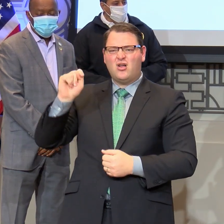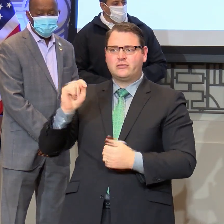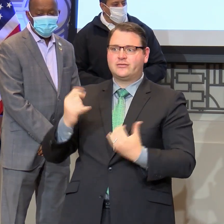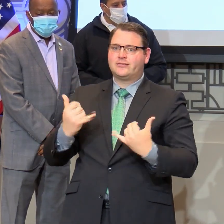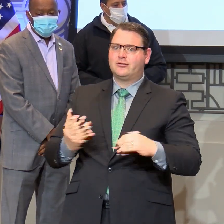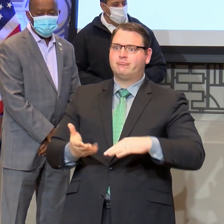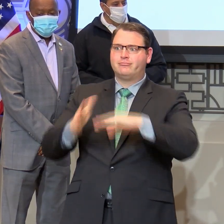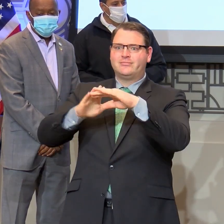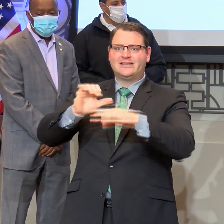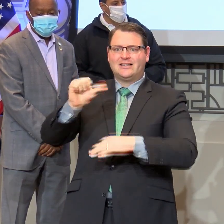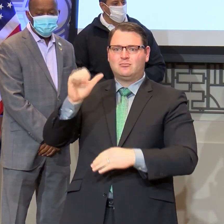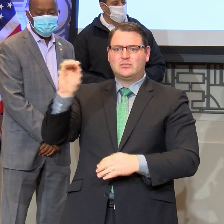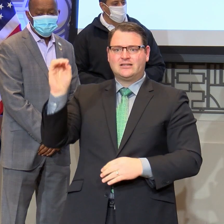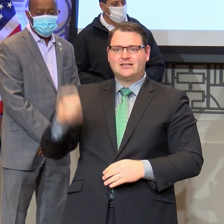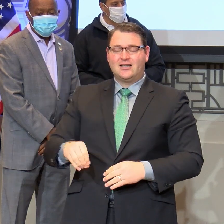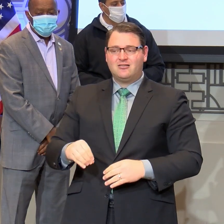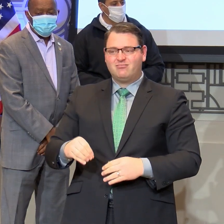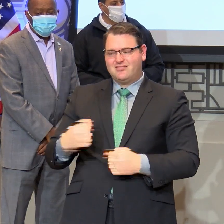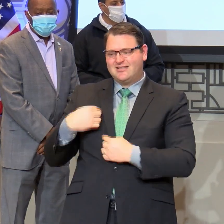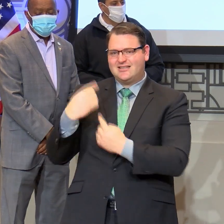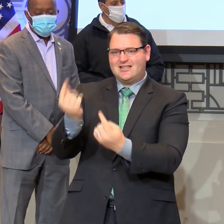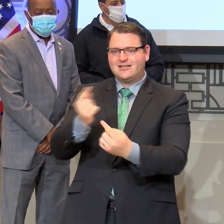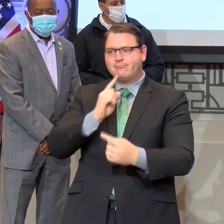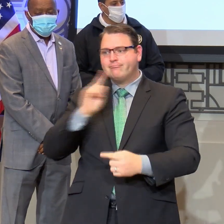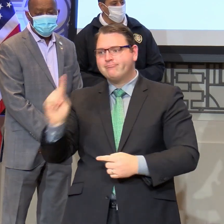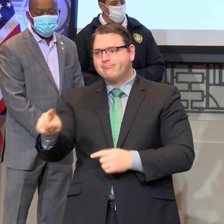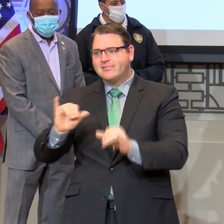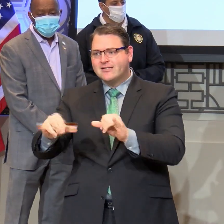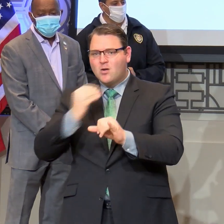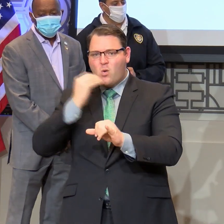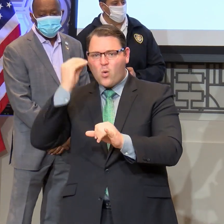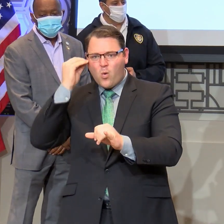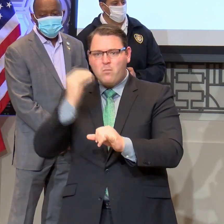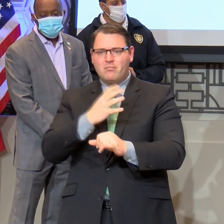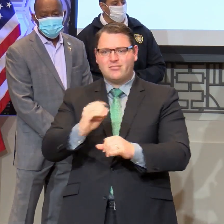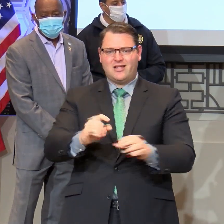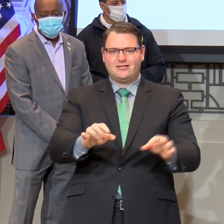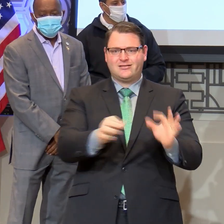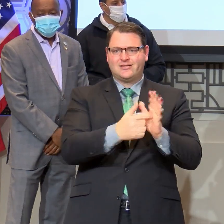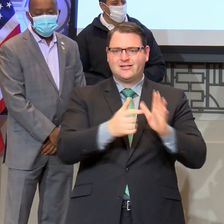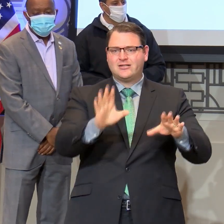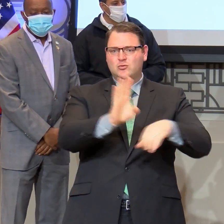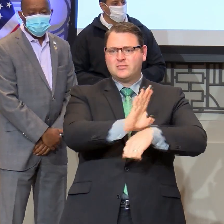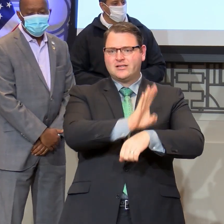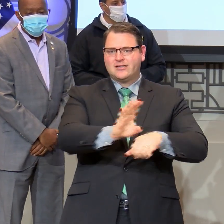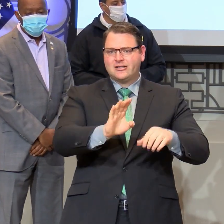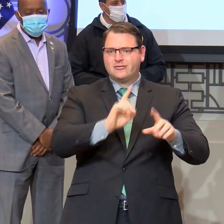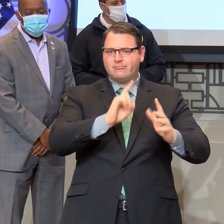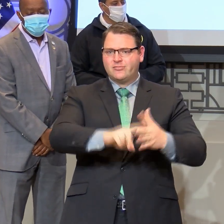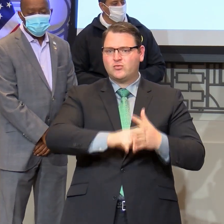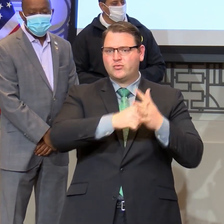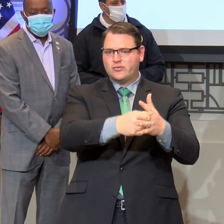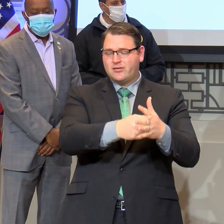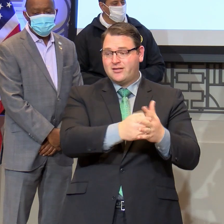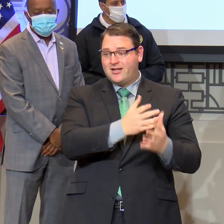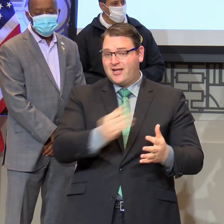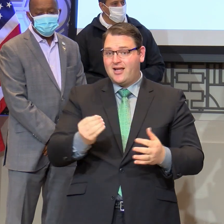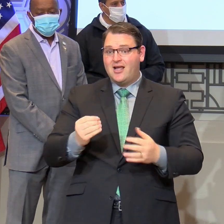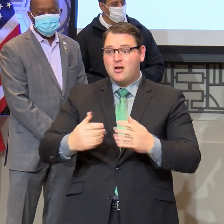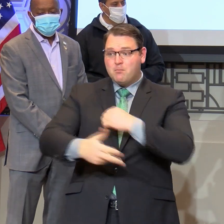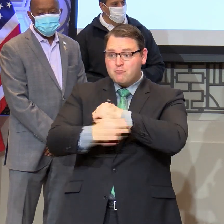stay-at-home order and the closure started, the essential business order started, and our burglary of buildings are actually up to